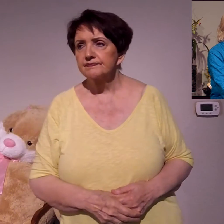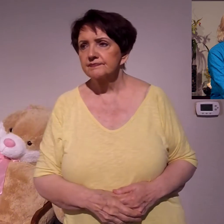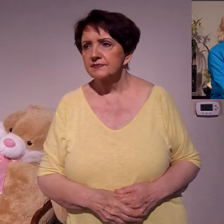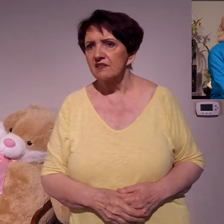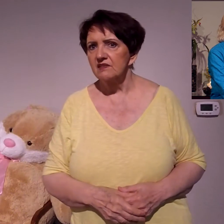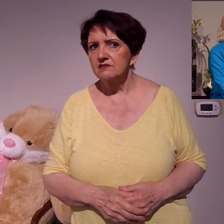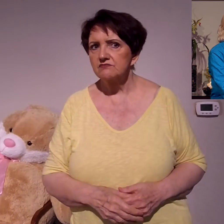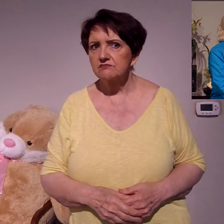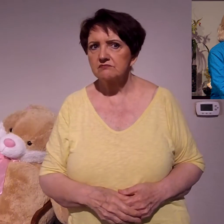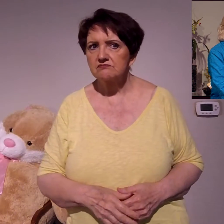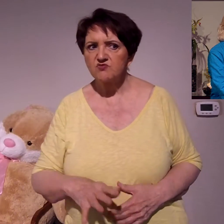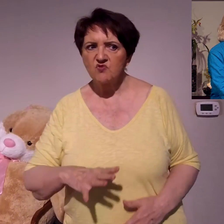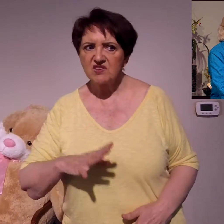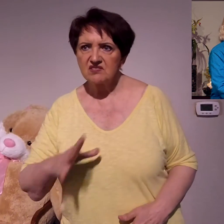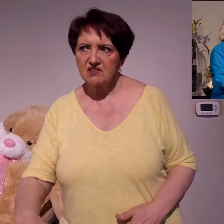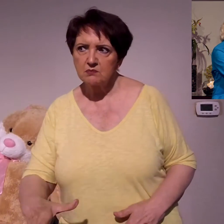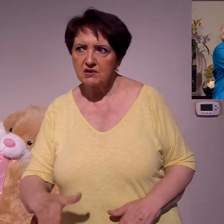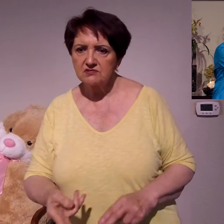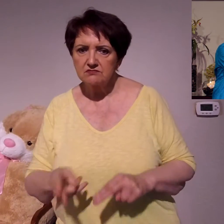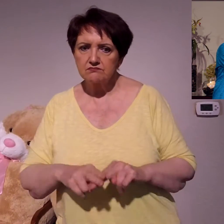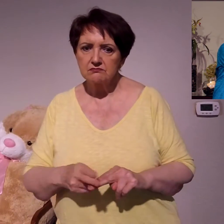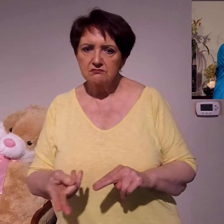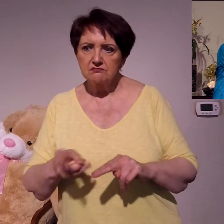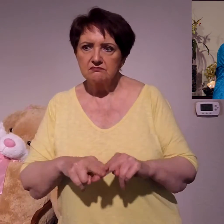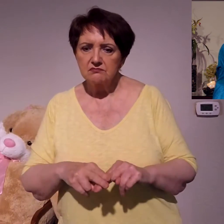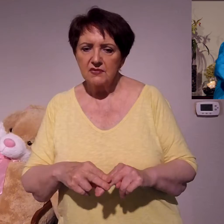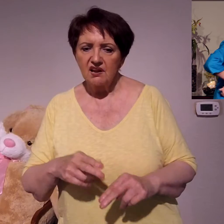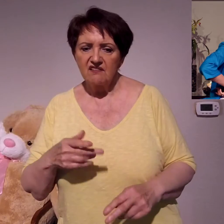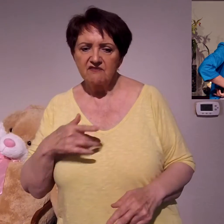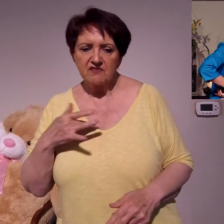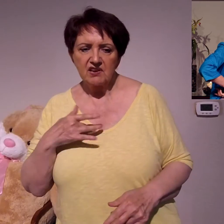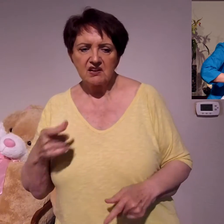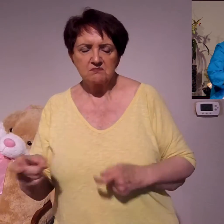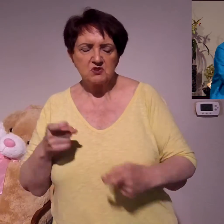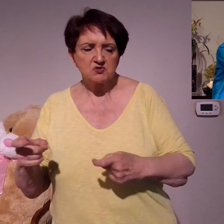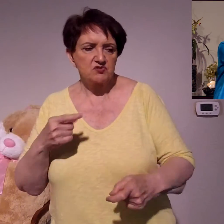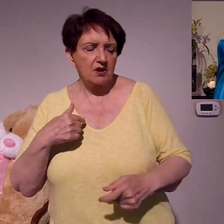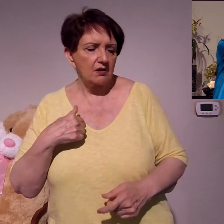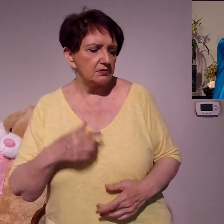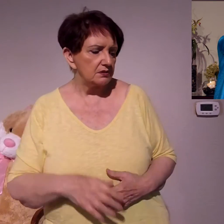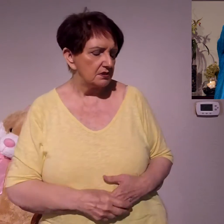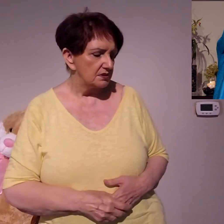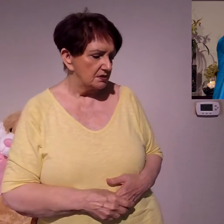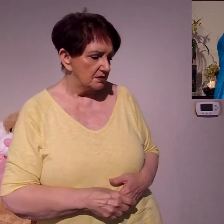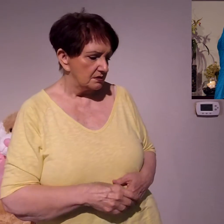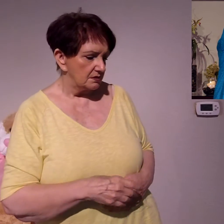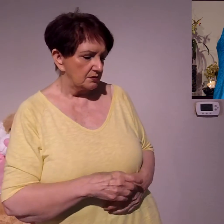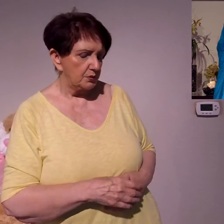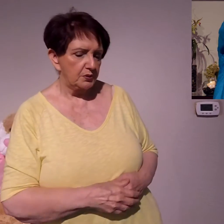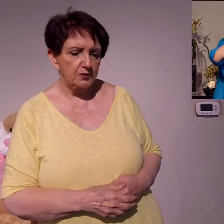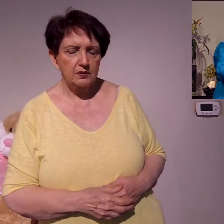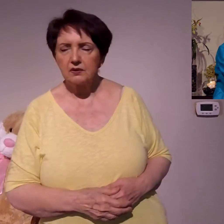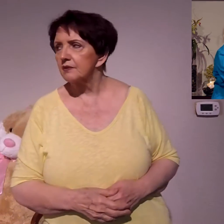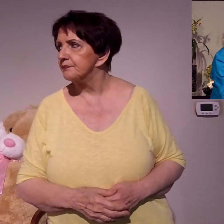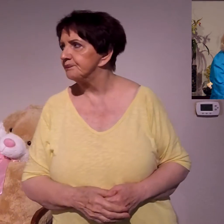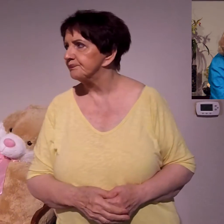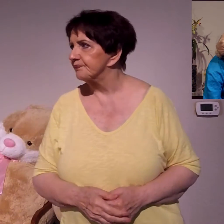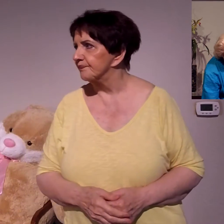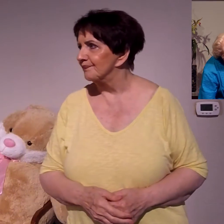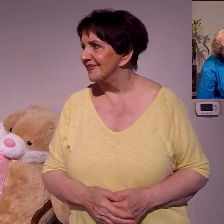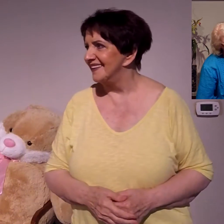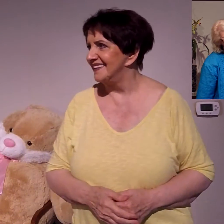builds up, and then I feel controlled, and then she feels all upset because she's not really controlling. Do you see how that can then, boop, boop, doop, there we go, or